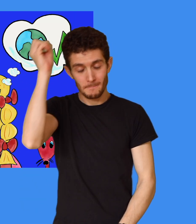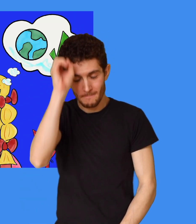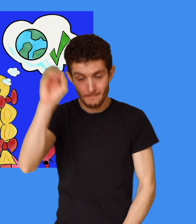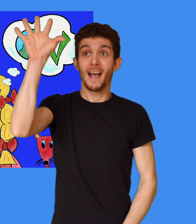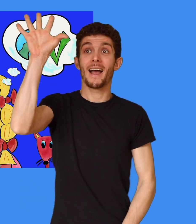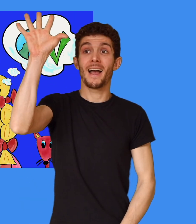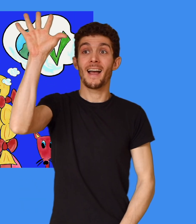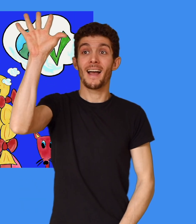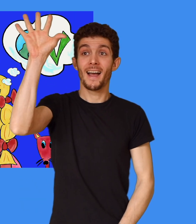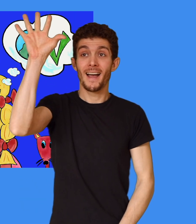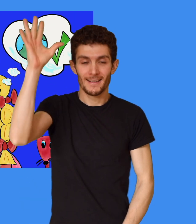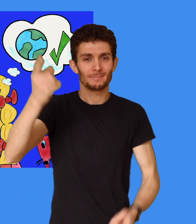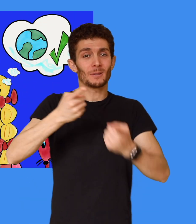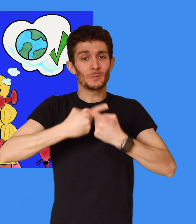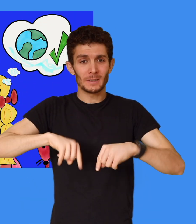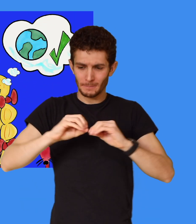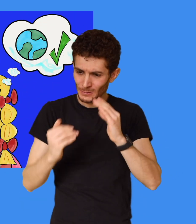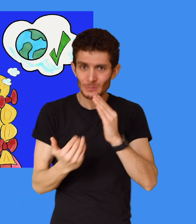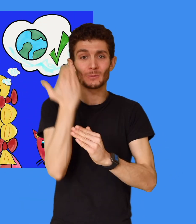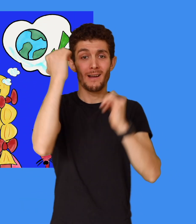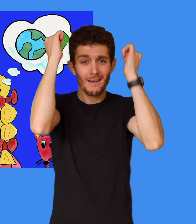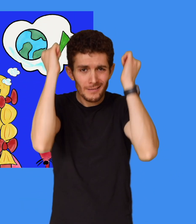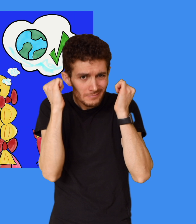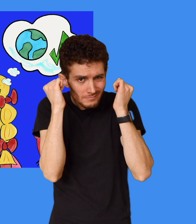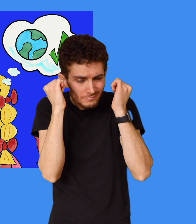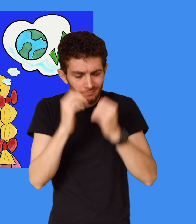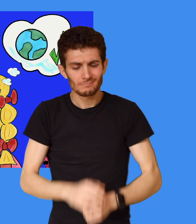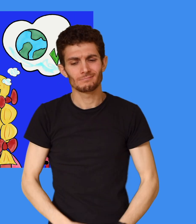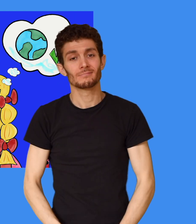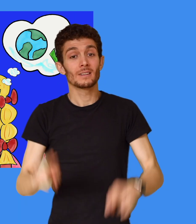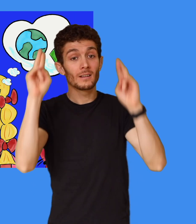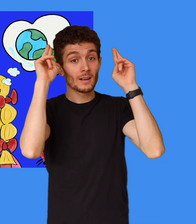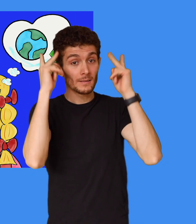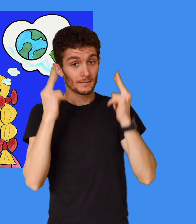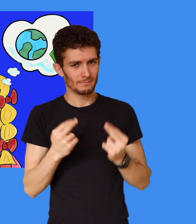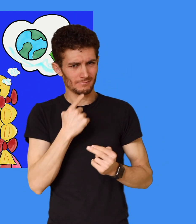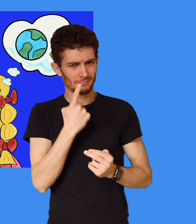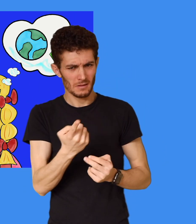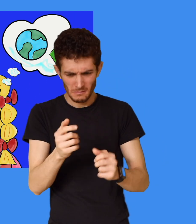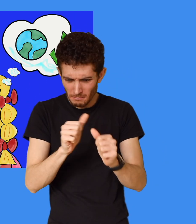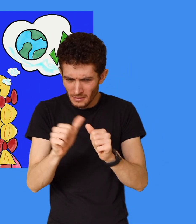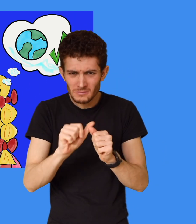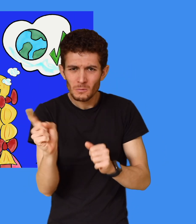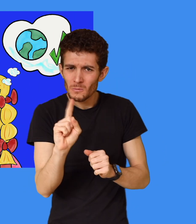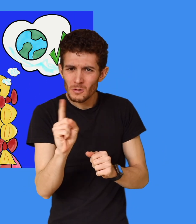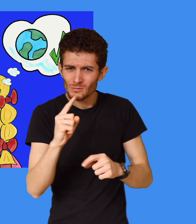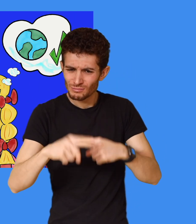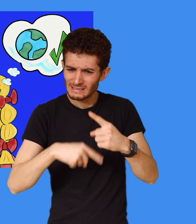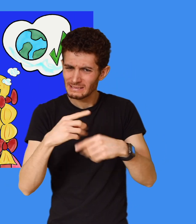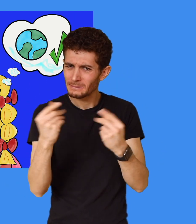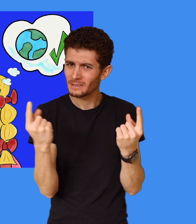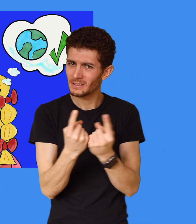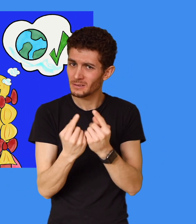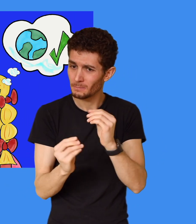JoJo Gnome had an idea. Maybe we could make him a new hat, said JoJo. Even